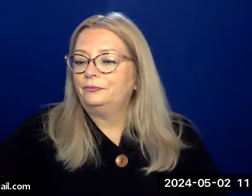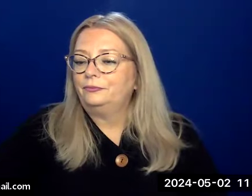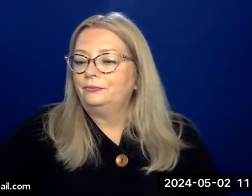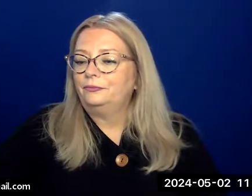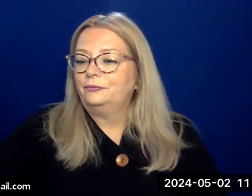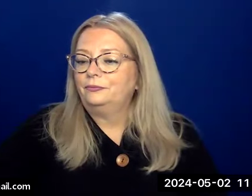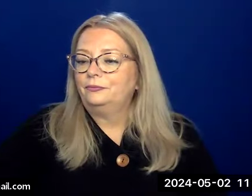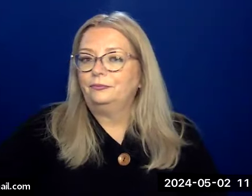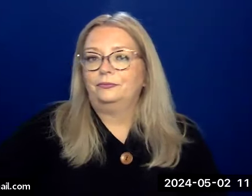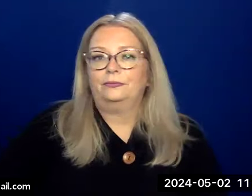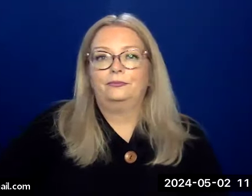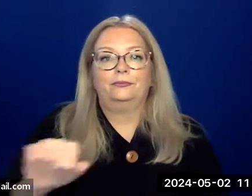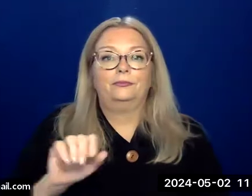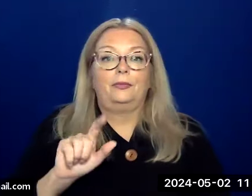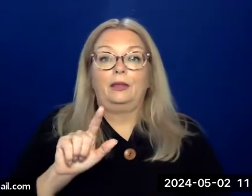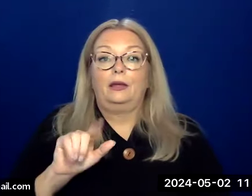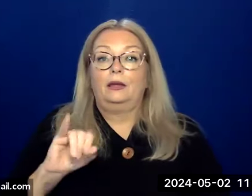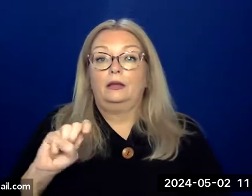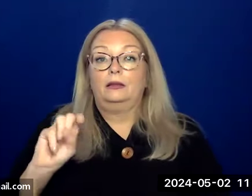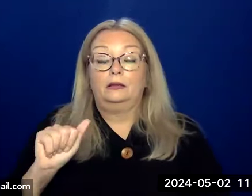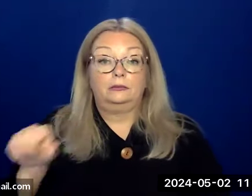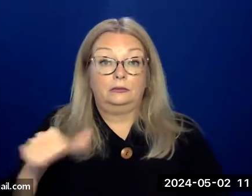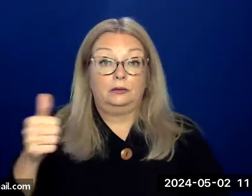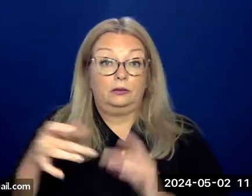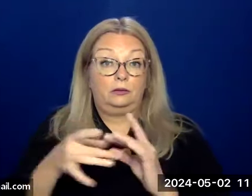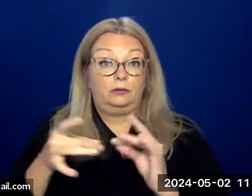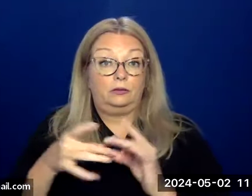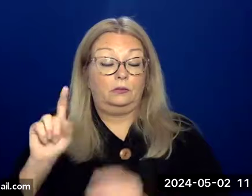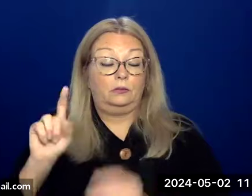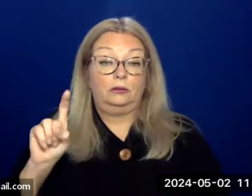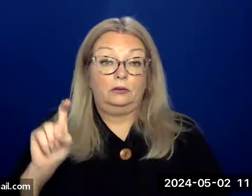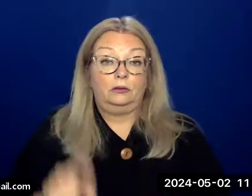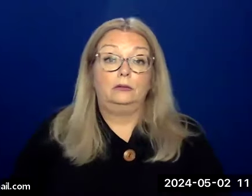Lisa, I believe you had your hand raised for another comment.